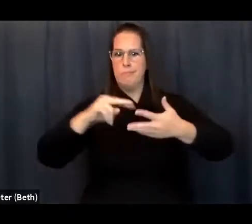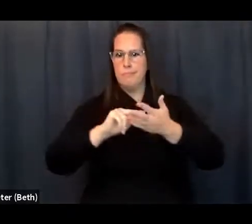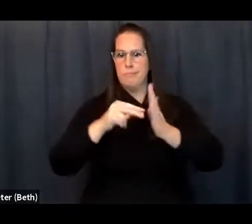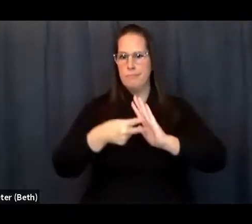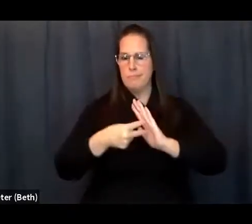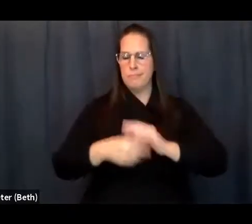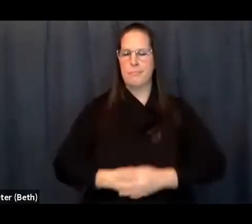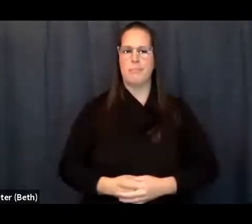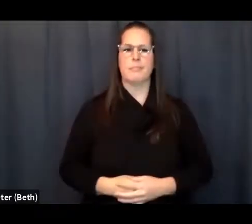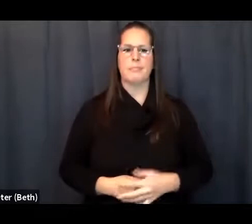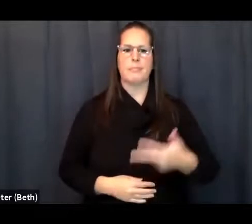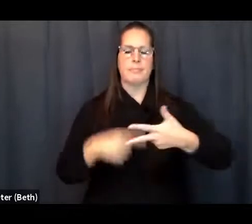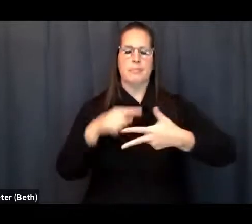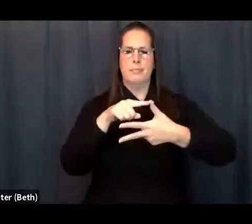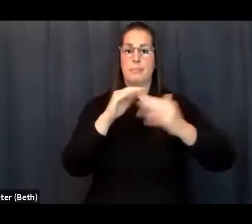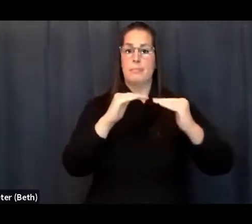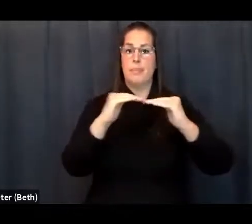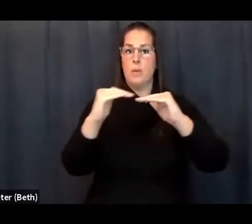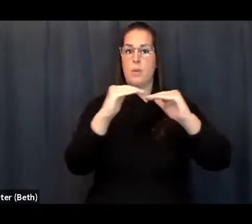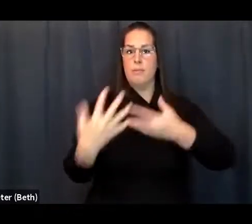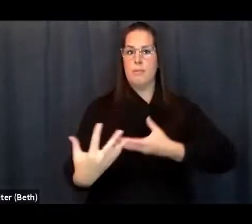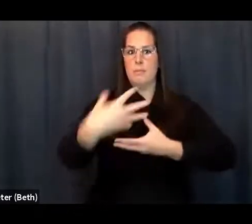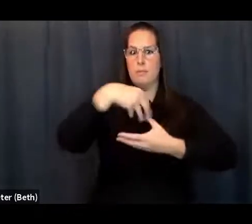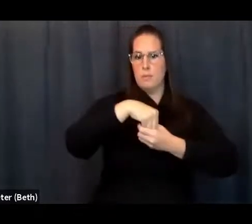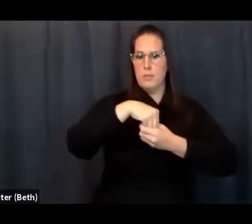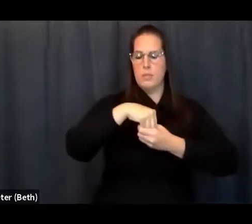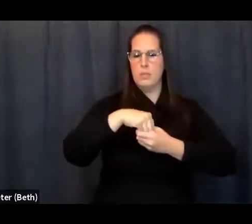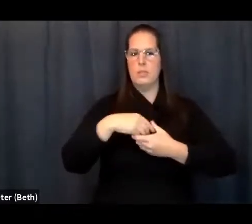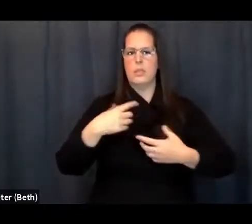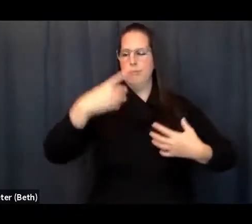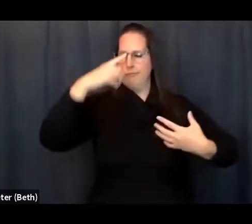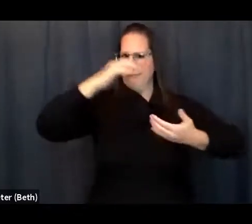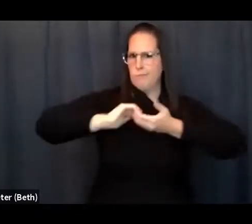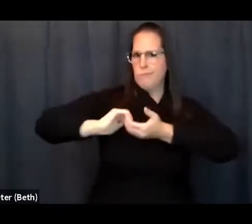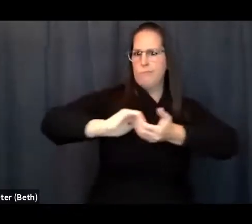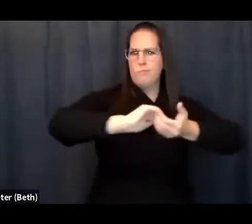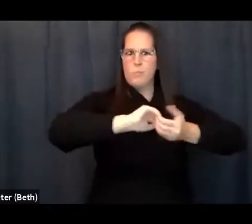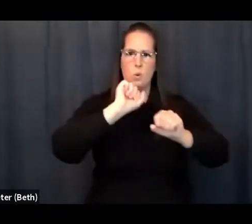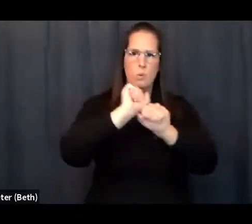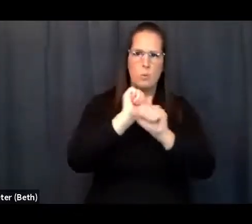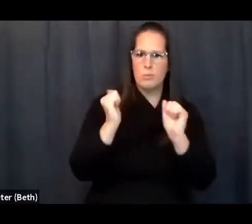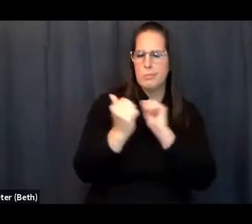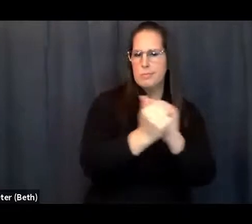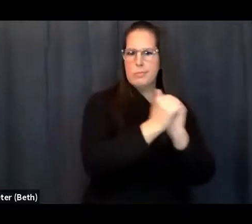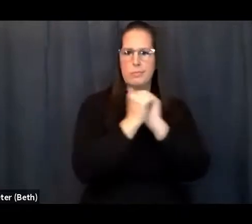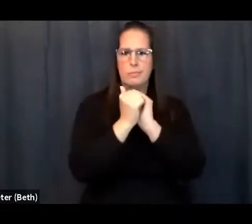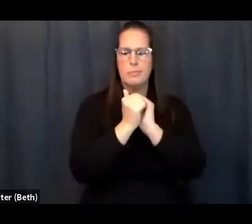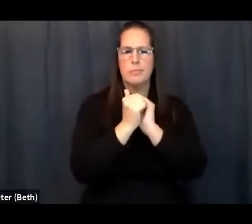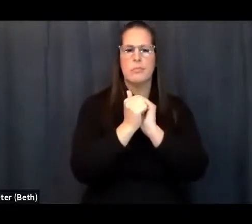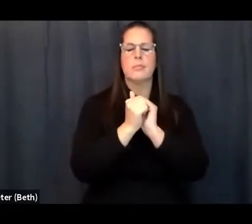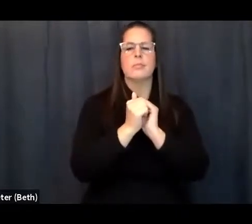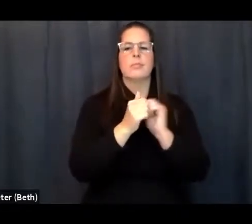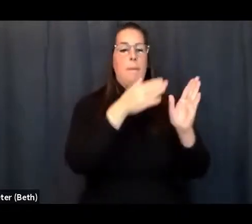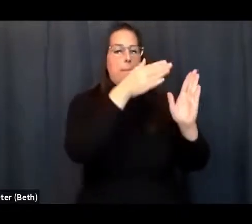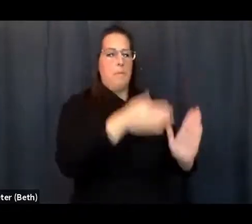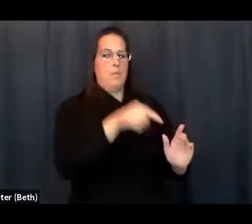Equity inclusion, to integrate and cooperate with each other together, seen and relating to the person